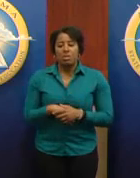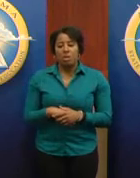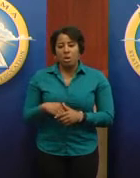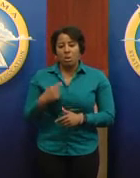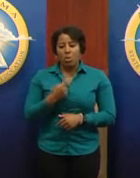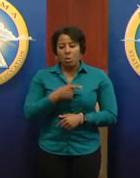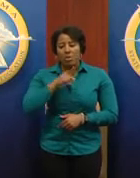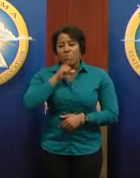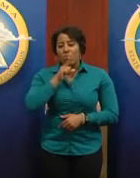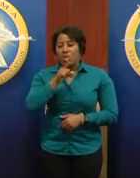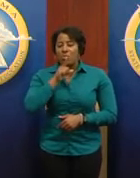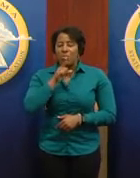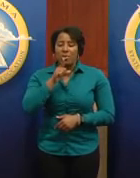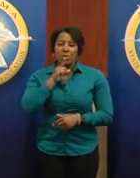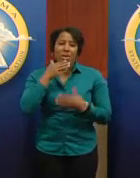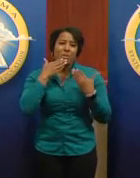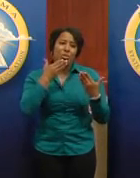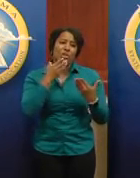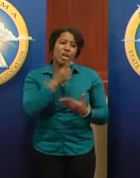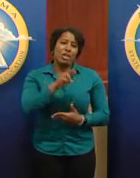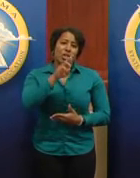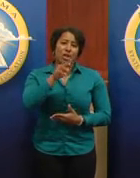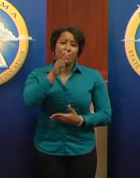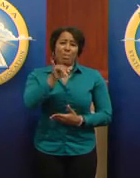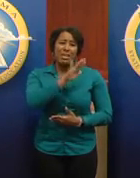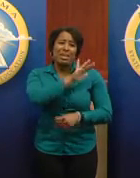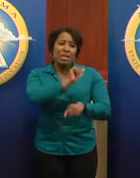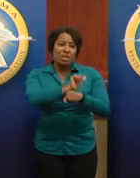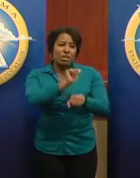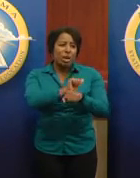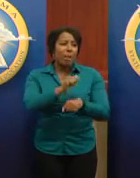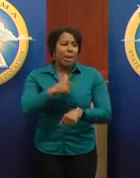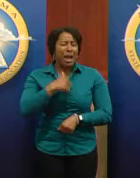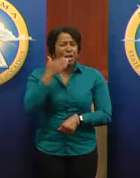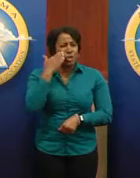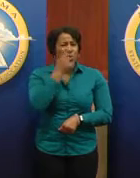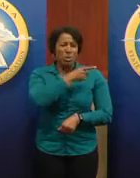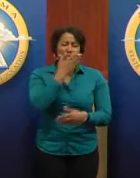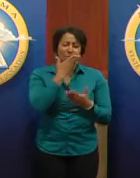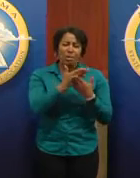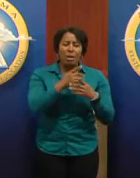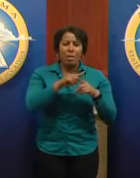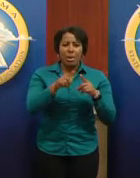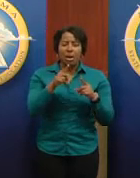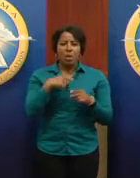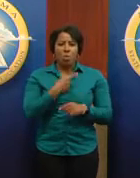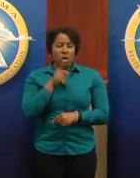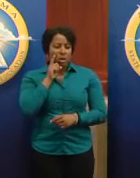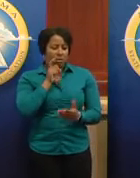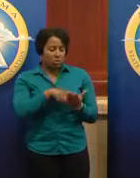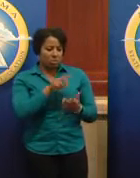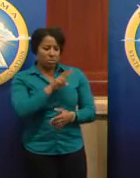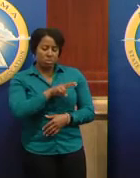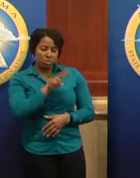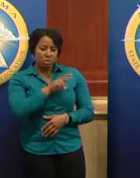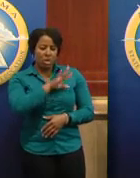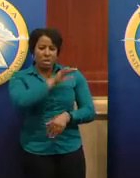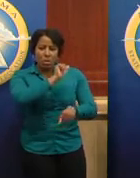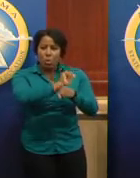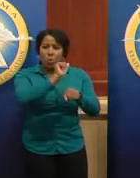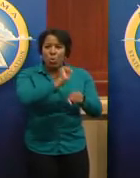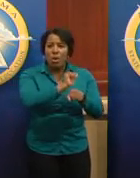to appreciate the job that Dr. Mackey's doing. Not that I didn't know that before, but we have really seen firsthand the work that he's doing